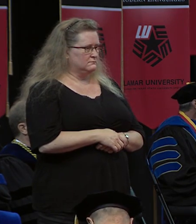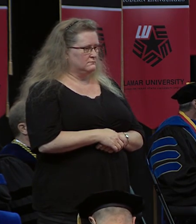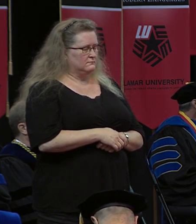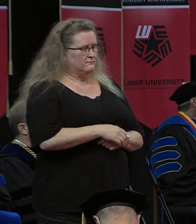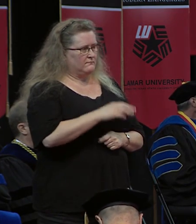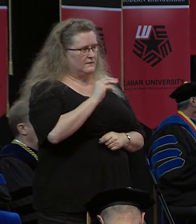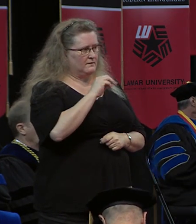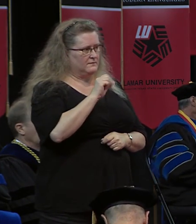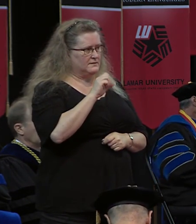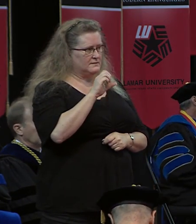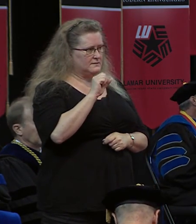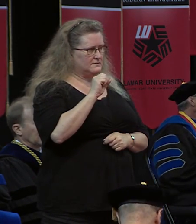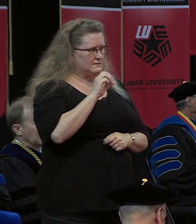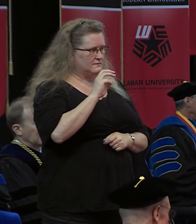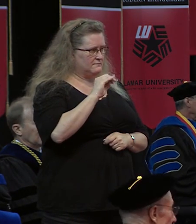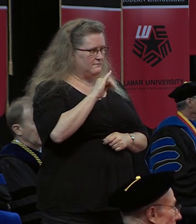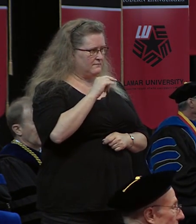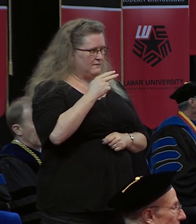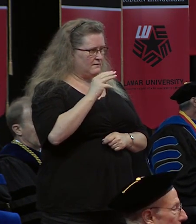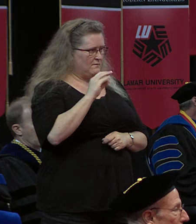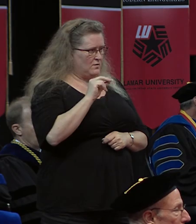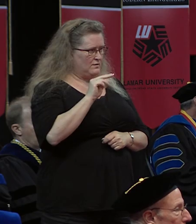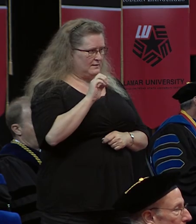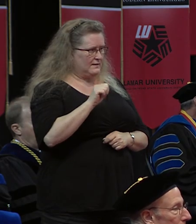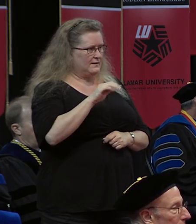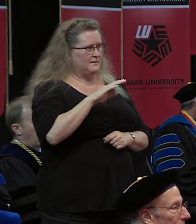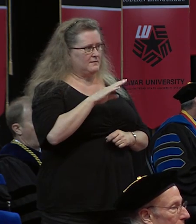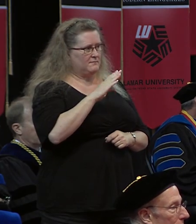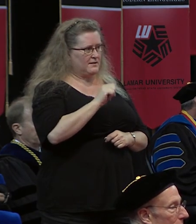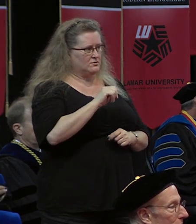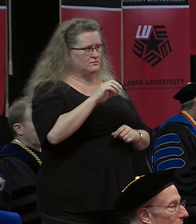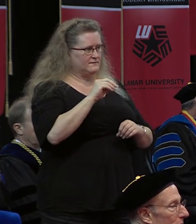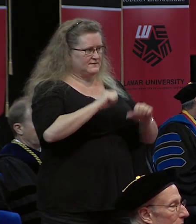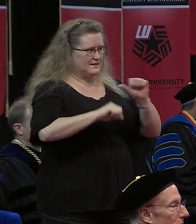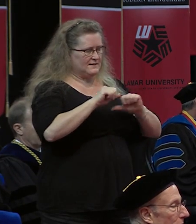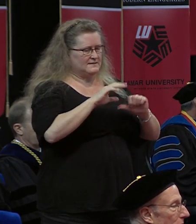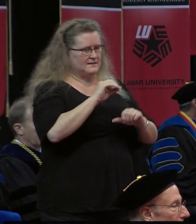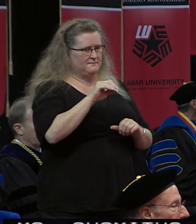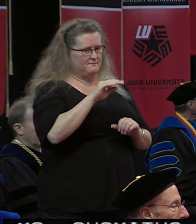Ms. Susmitha Marneni, Bachelor of Science in Biology.